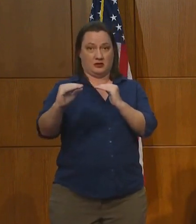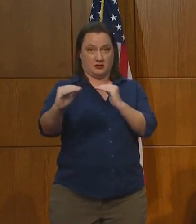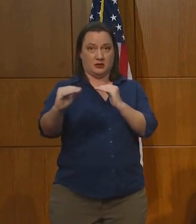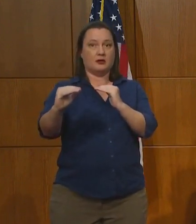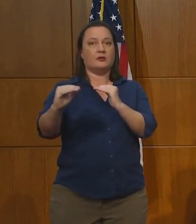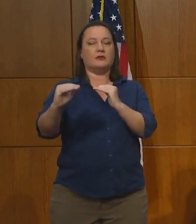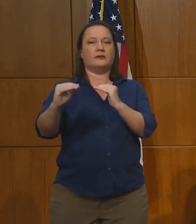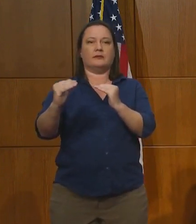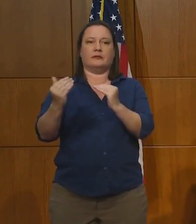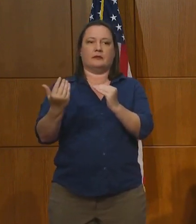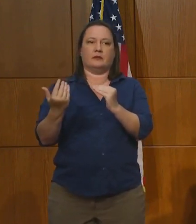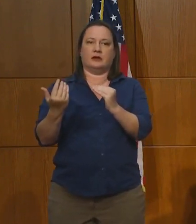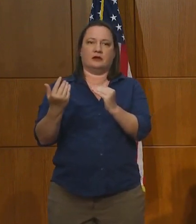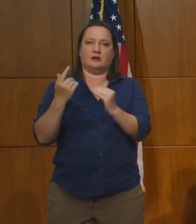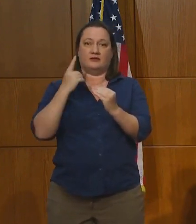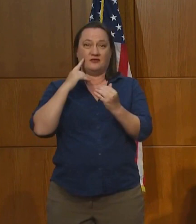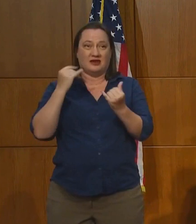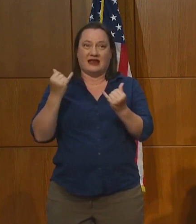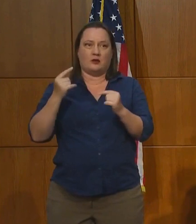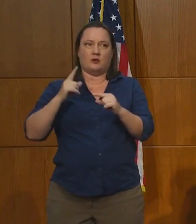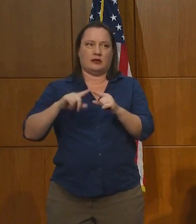be the correct thing to do.